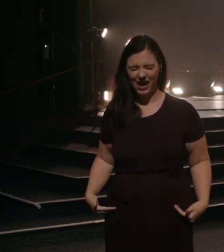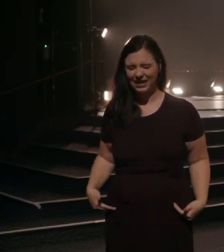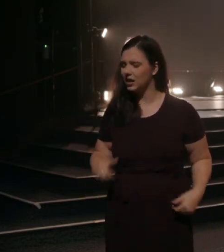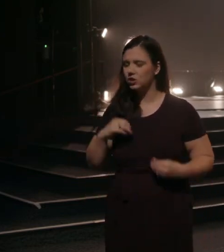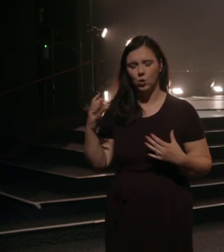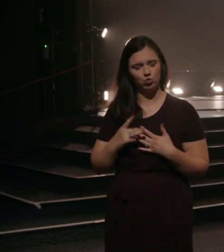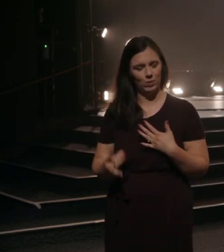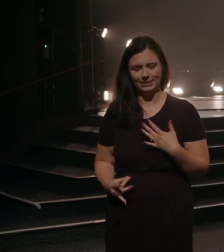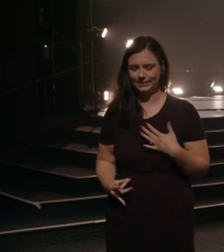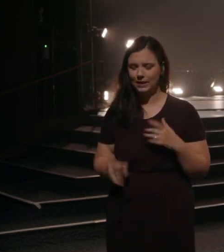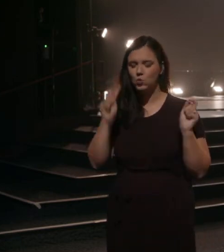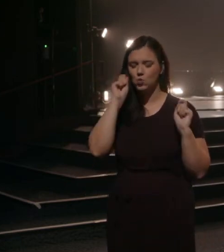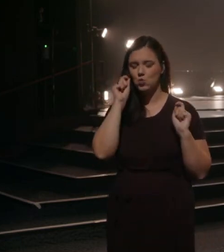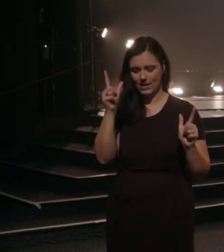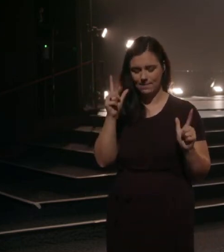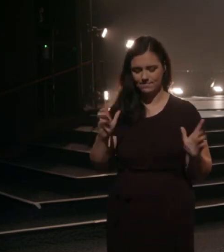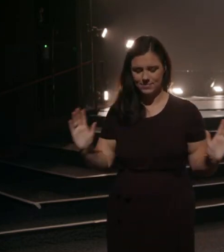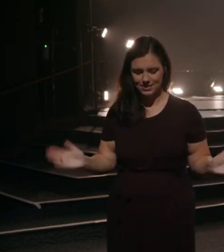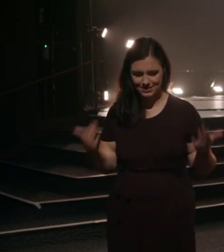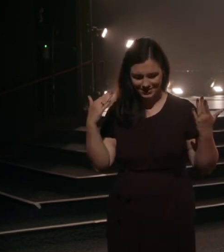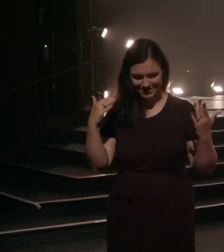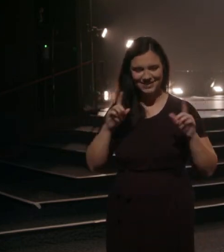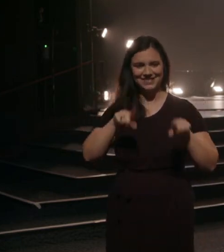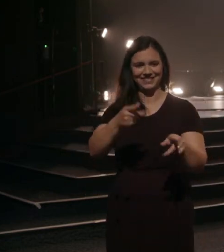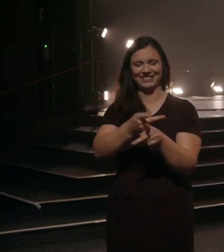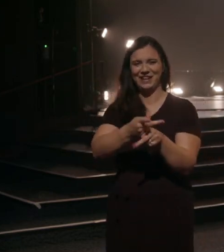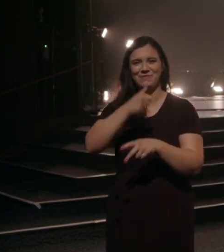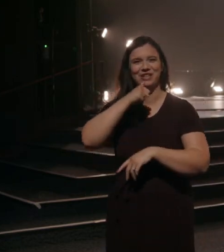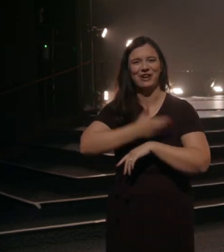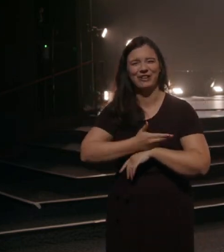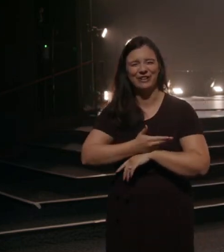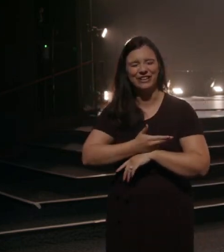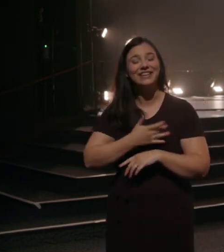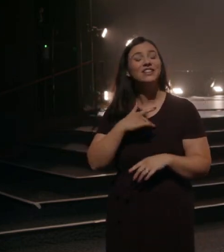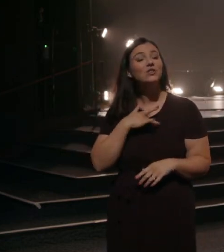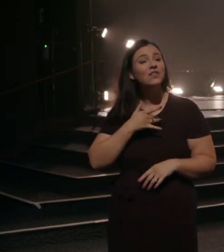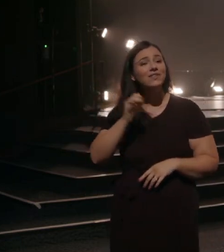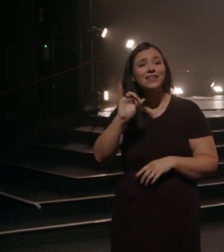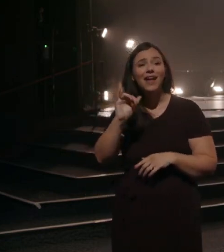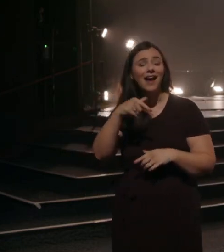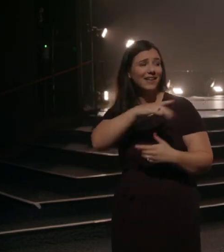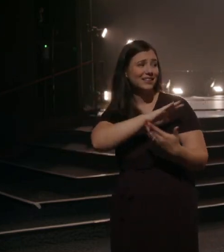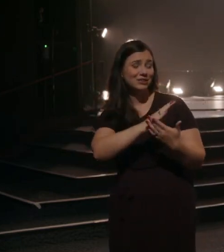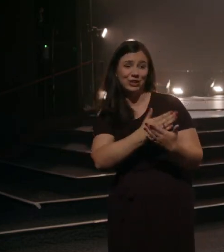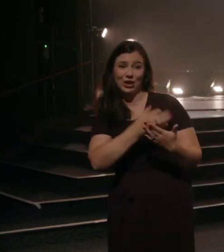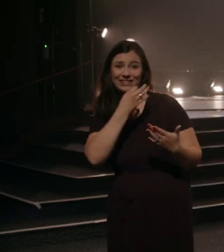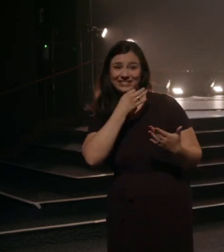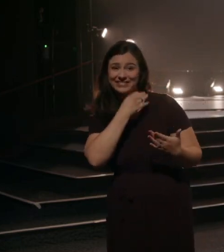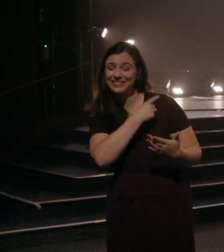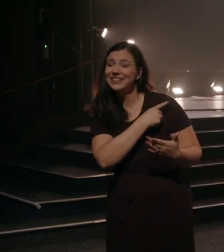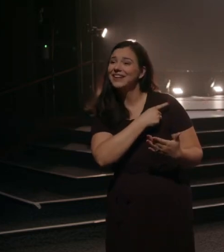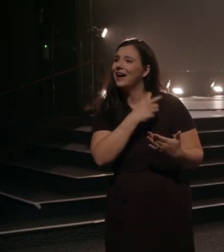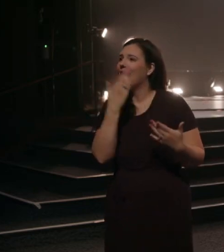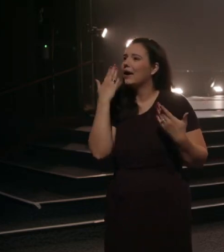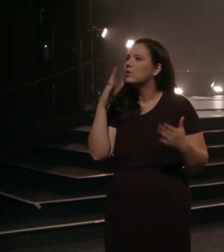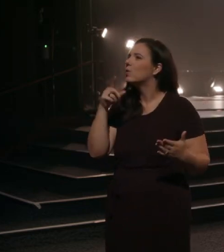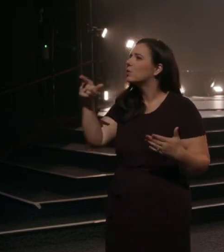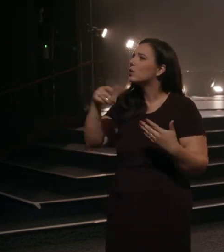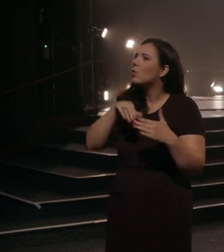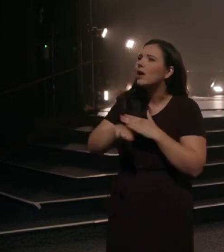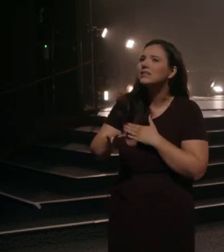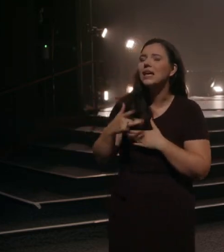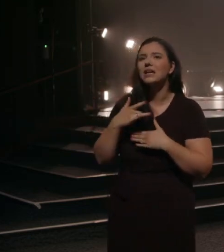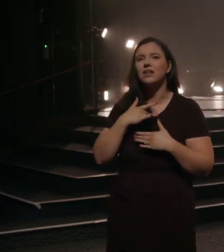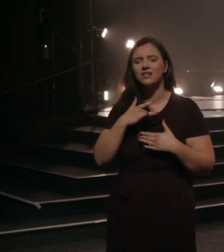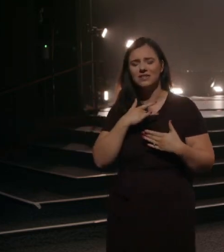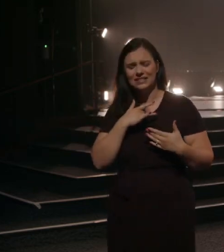have a choice. Wake up. And what I feel like we're about to do in this song right now is, I don't know what you walked in here with.